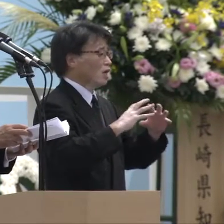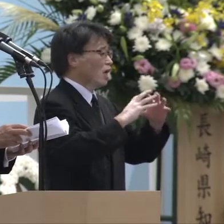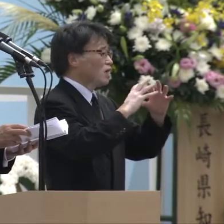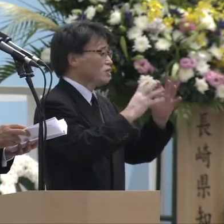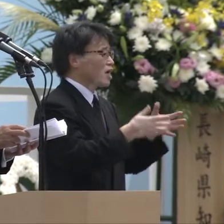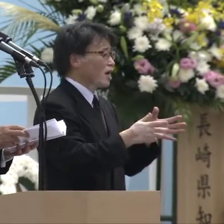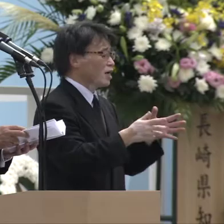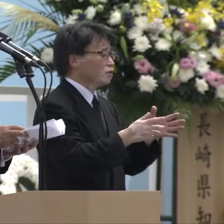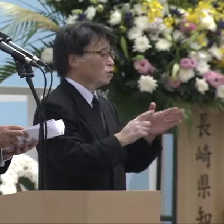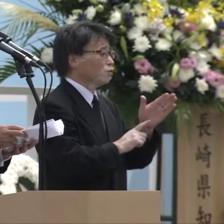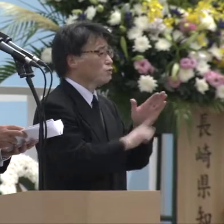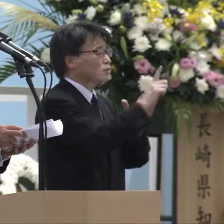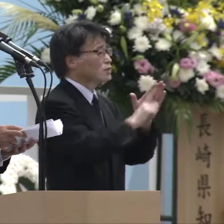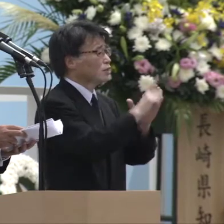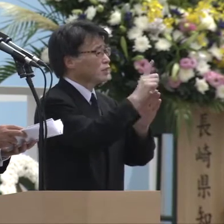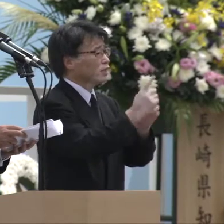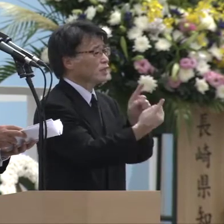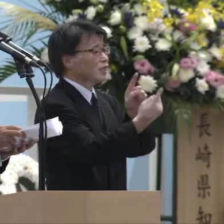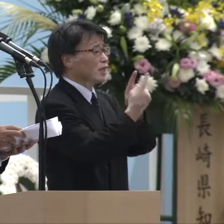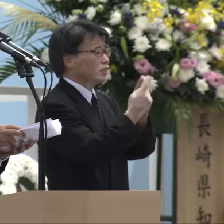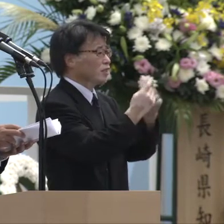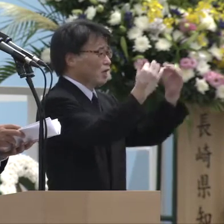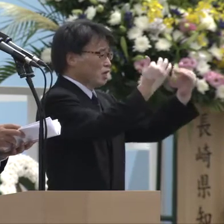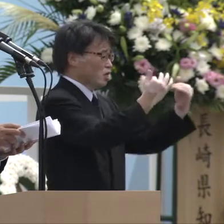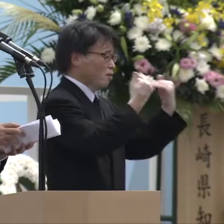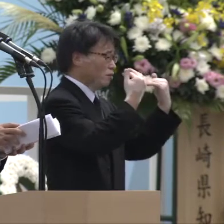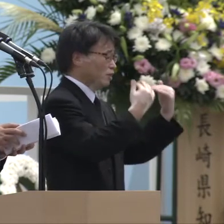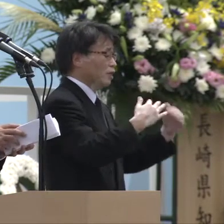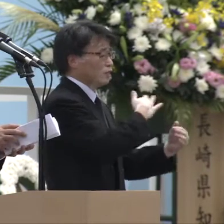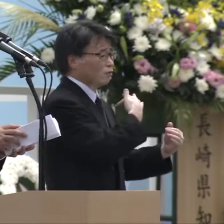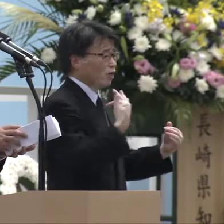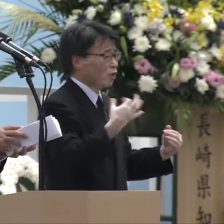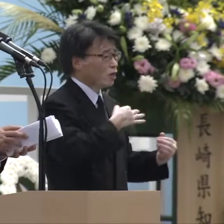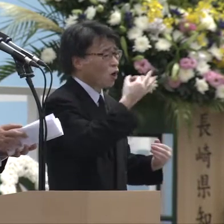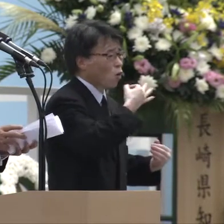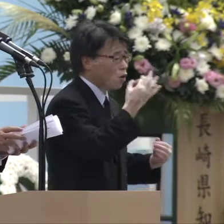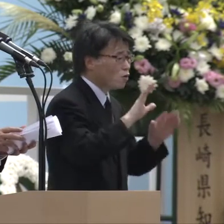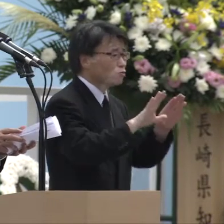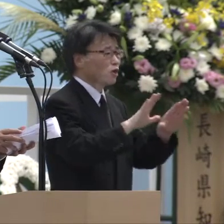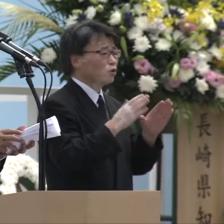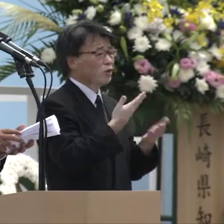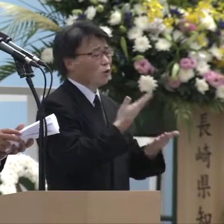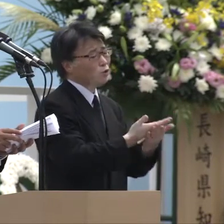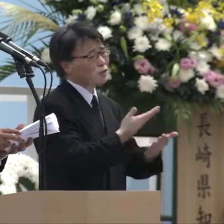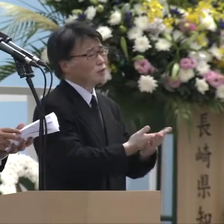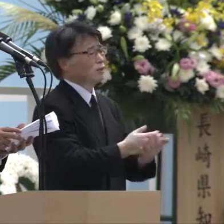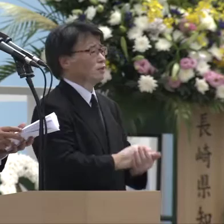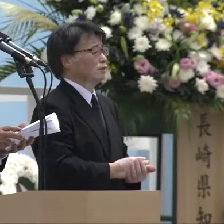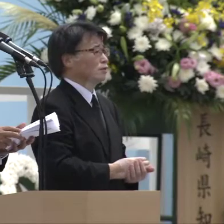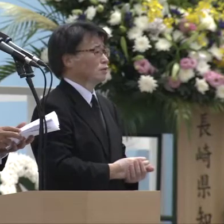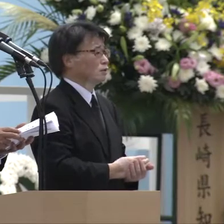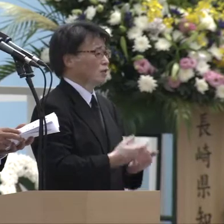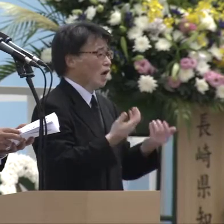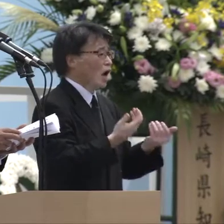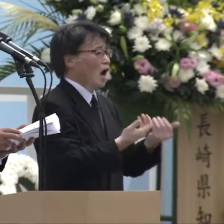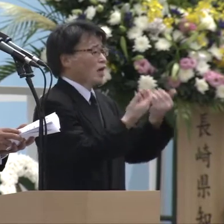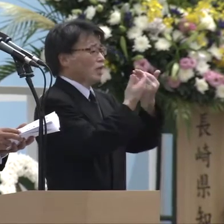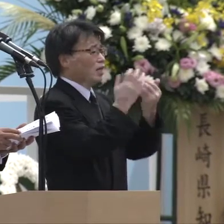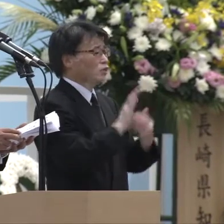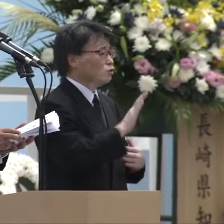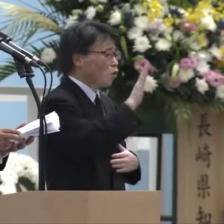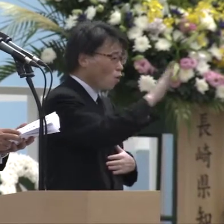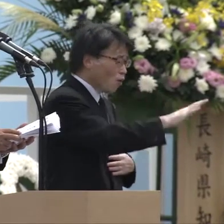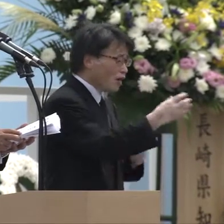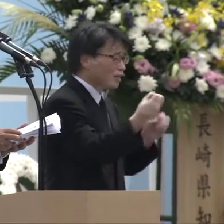And it proposed 2015 Nagasaki Declaration, which urges the world leaders to heed the voice and the call